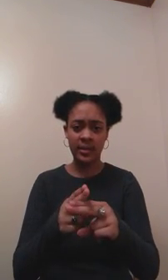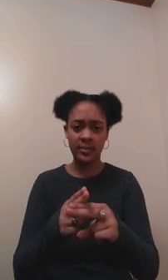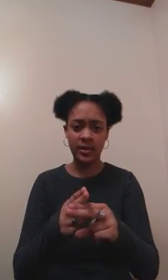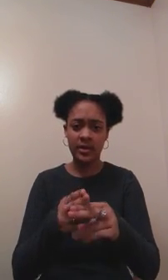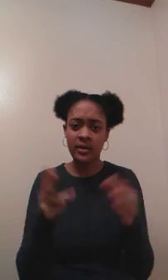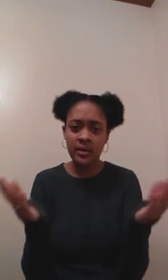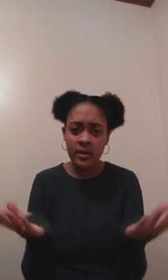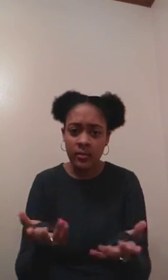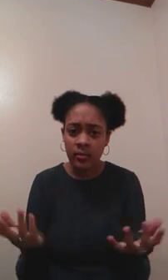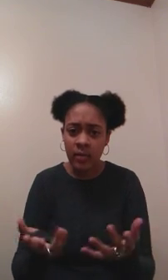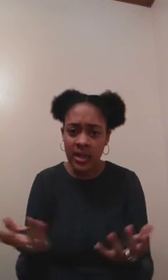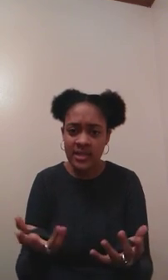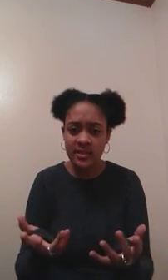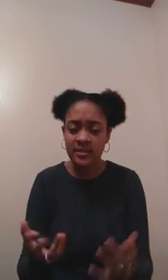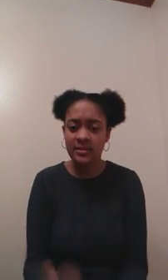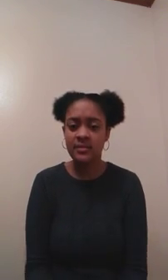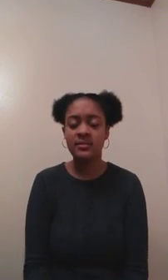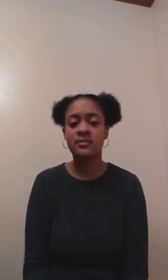name, what?